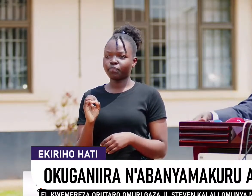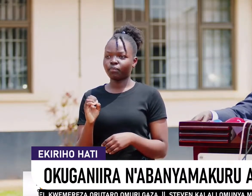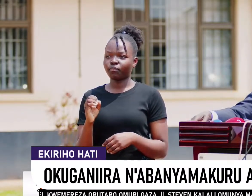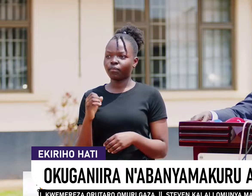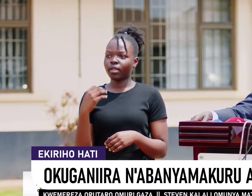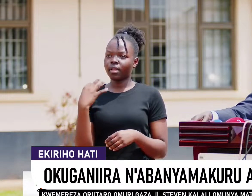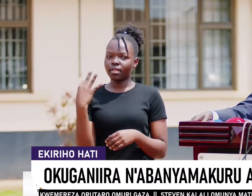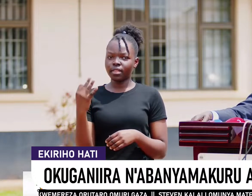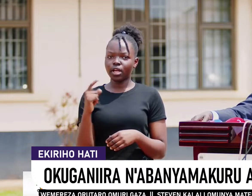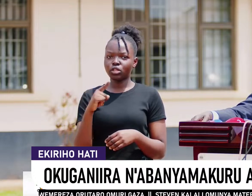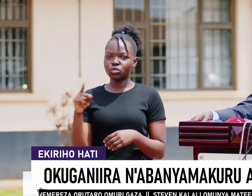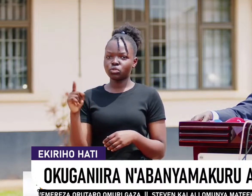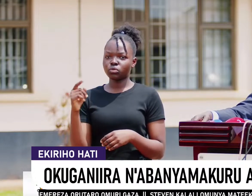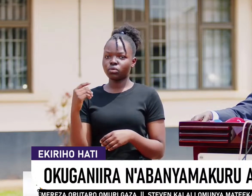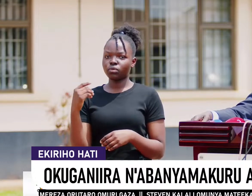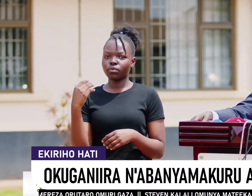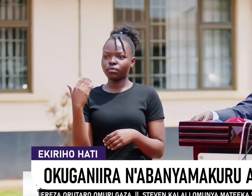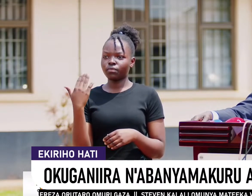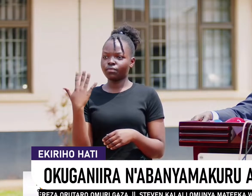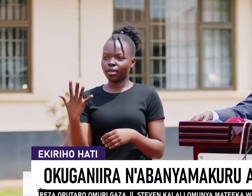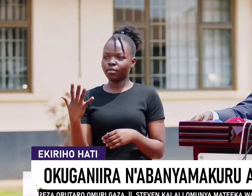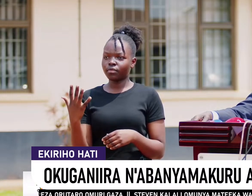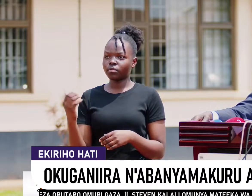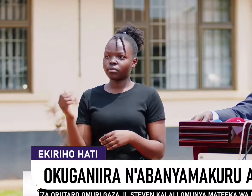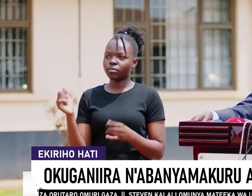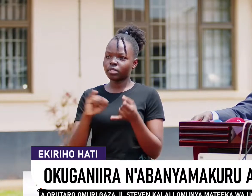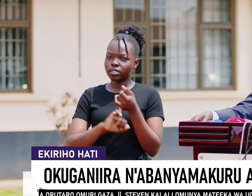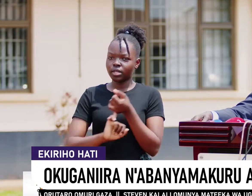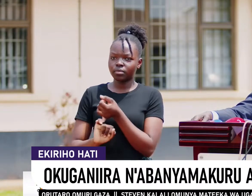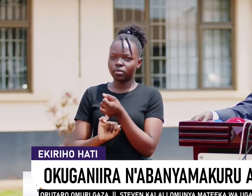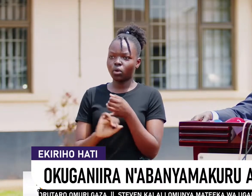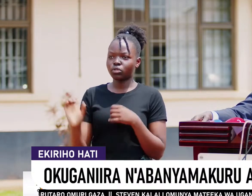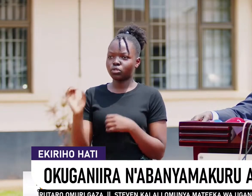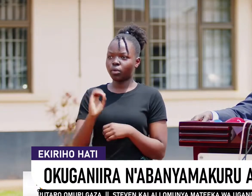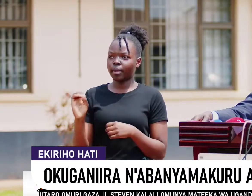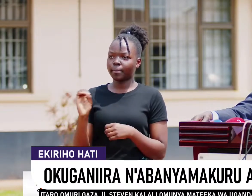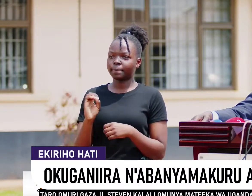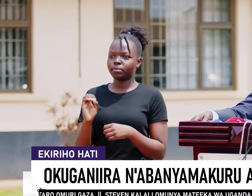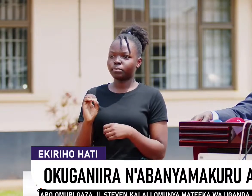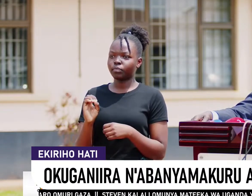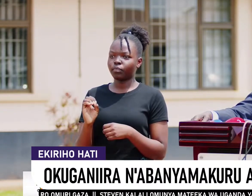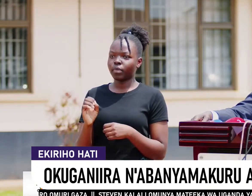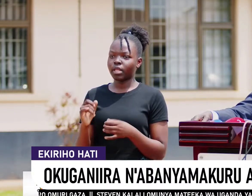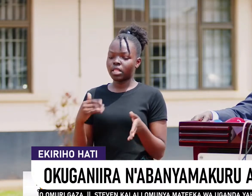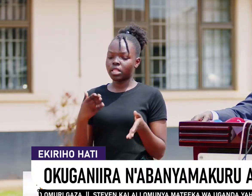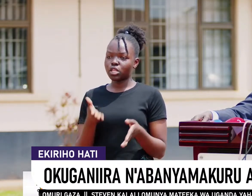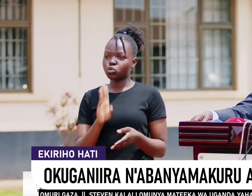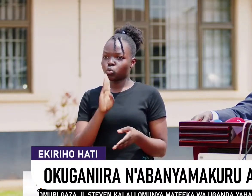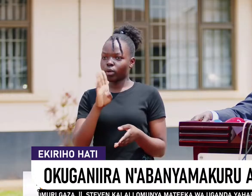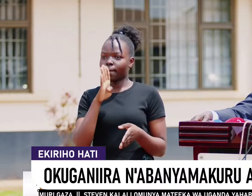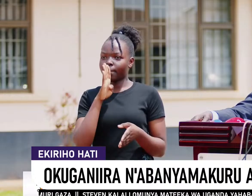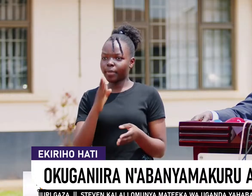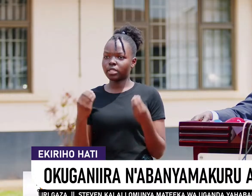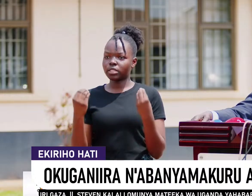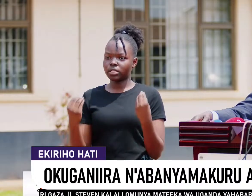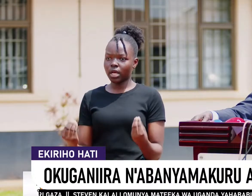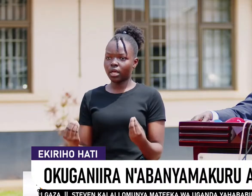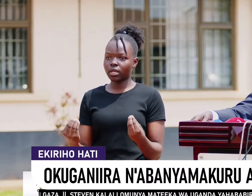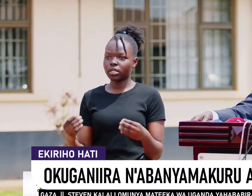5 gw'omwenda kigenda kukolebwa mu office zaffe eziri mu district oba ziri mu